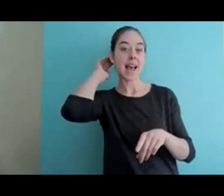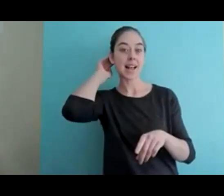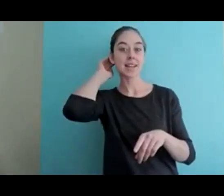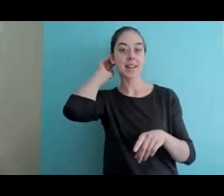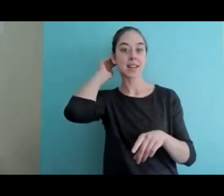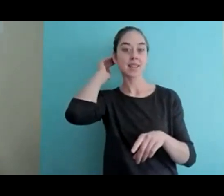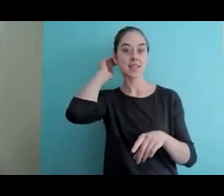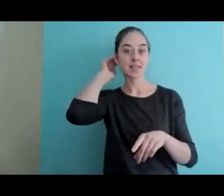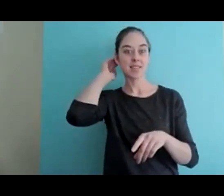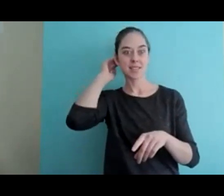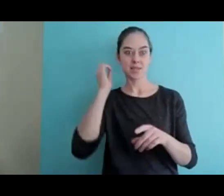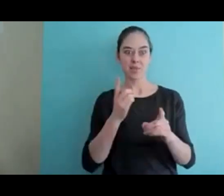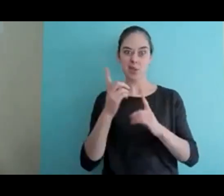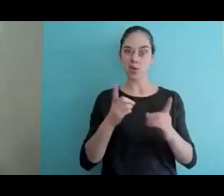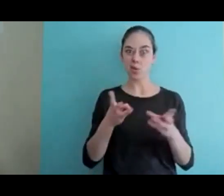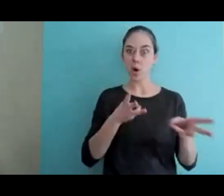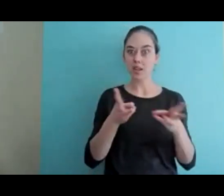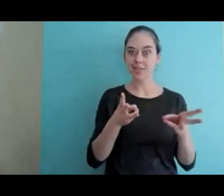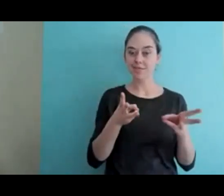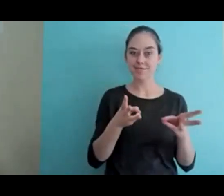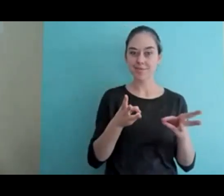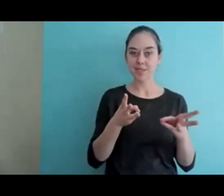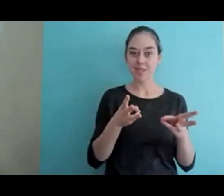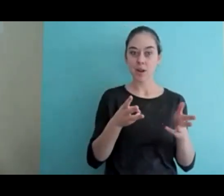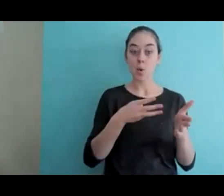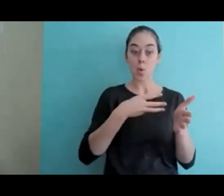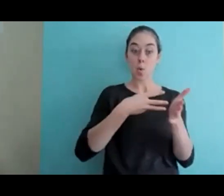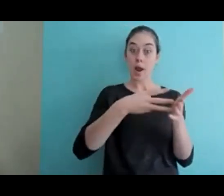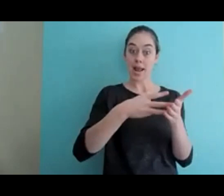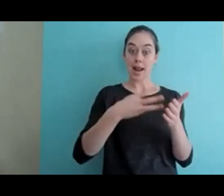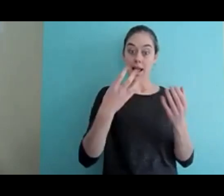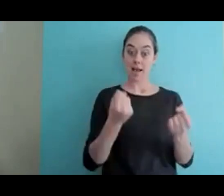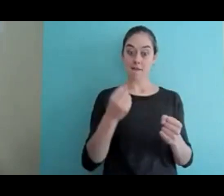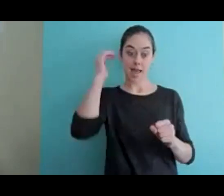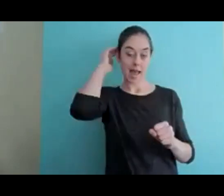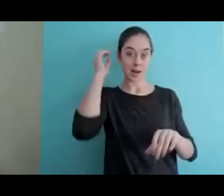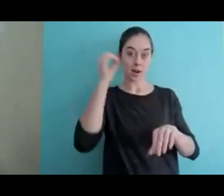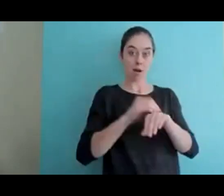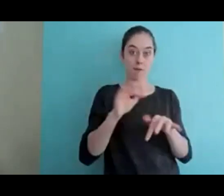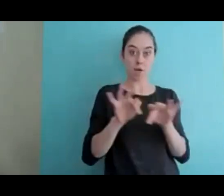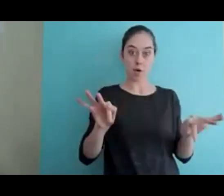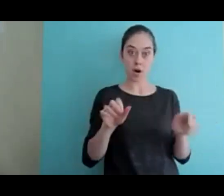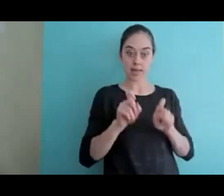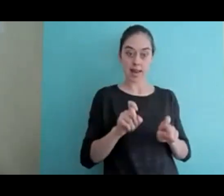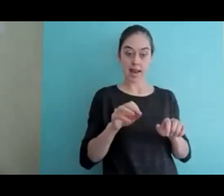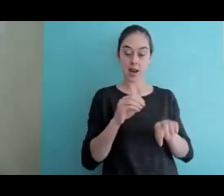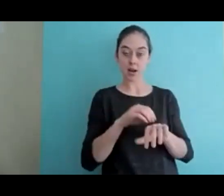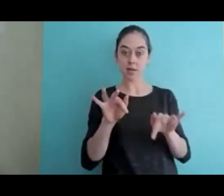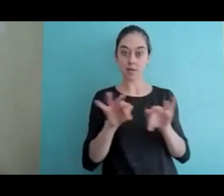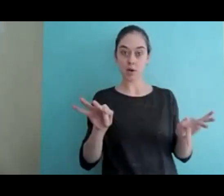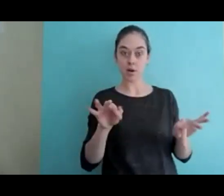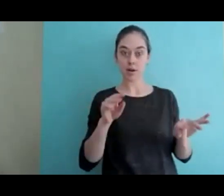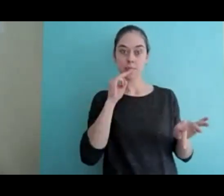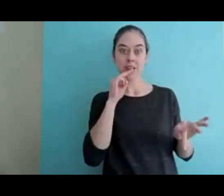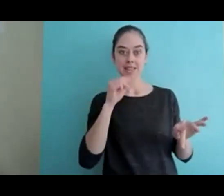your head is doing the work. So when you leave the head down here, your head is out of the